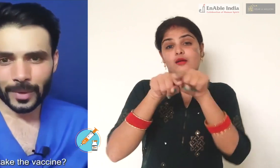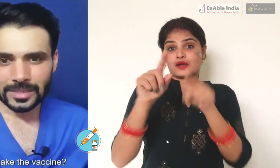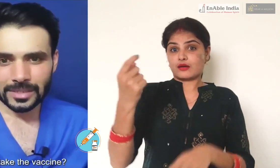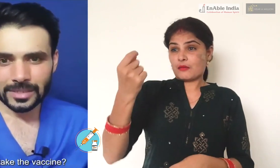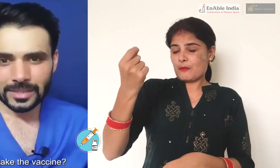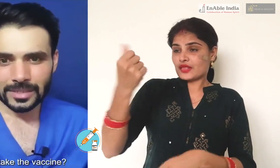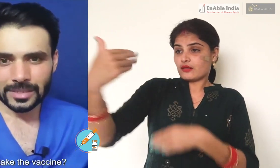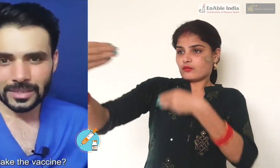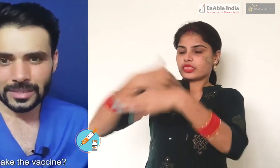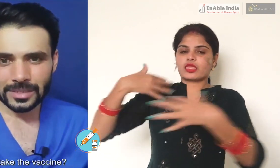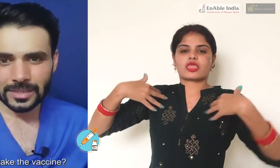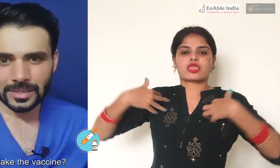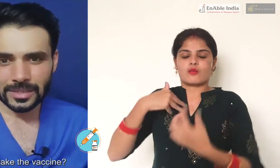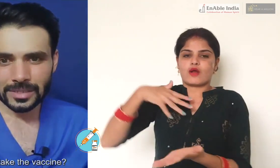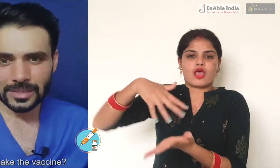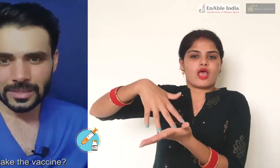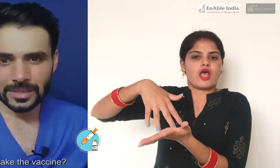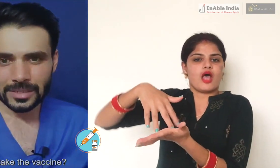take the vaccine?